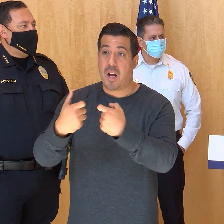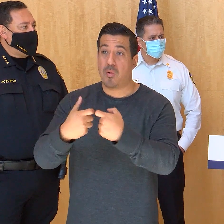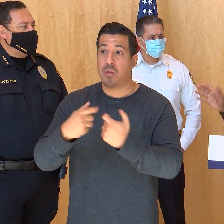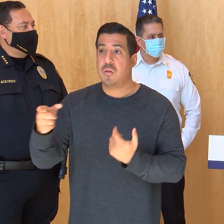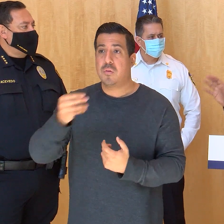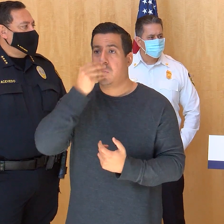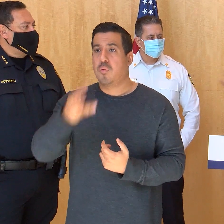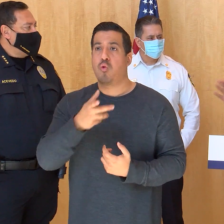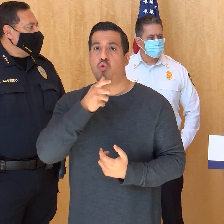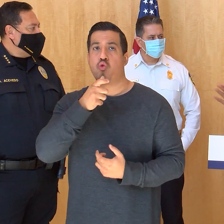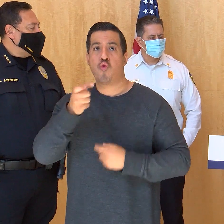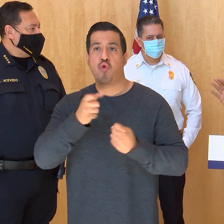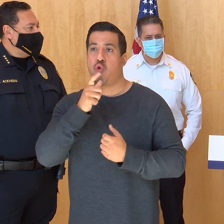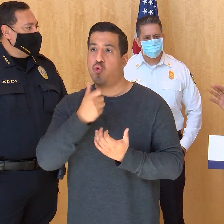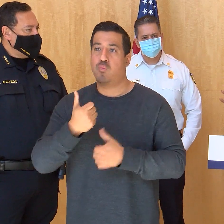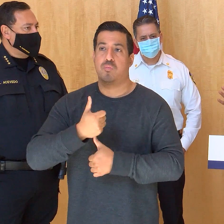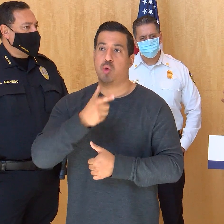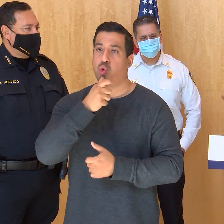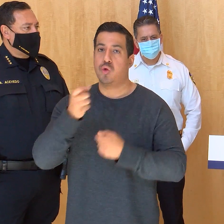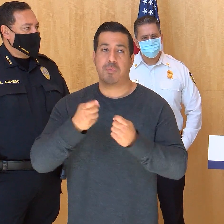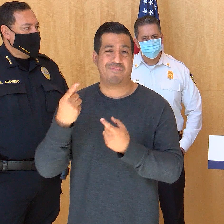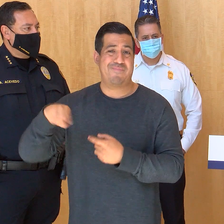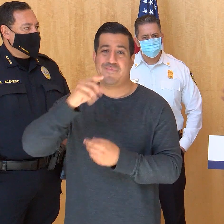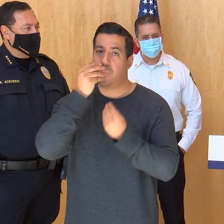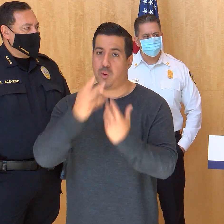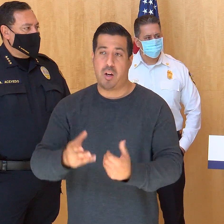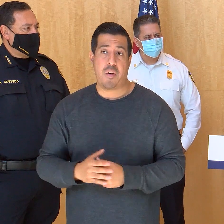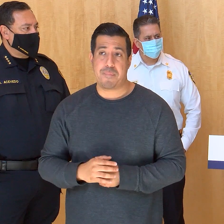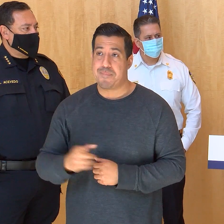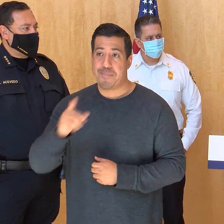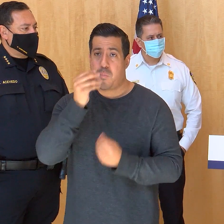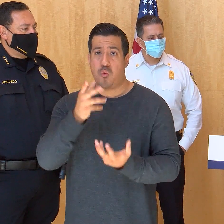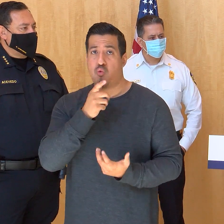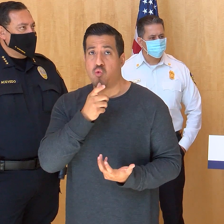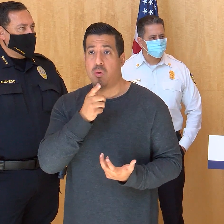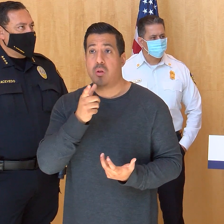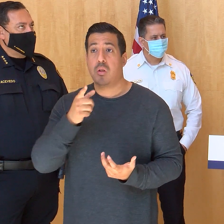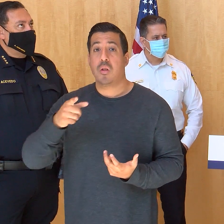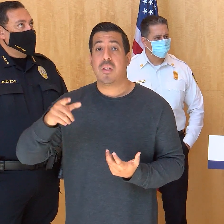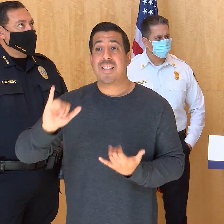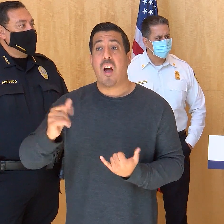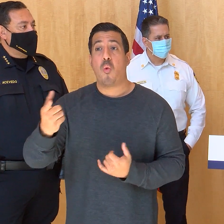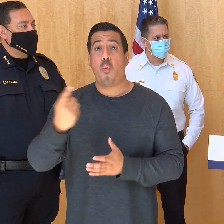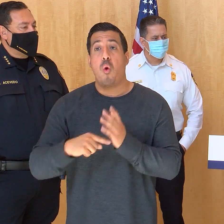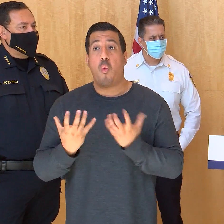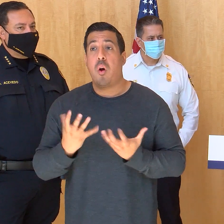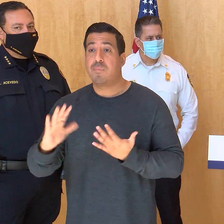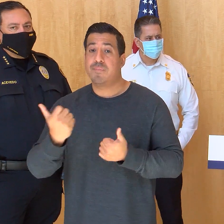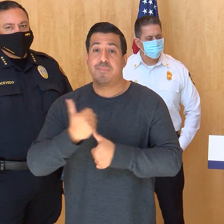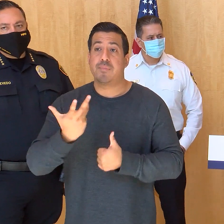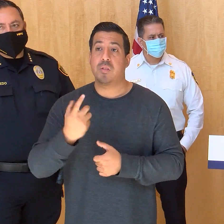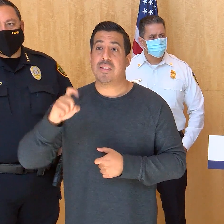care who's in control, who's in charge. They don't care. The only thing people want is that they want the